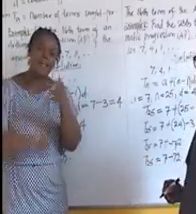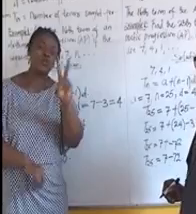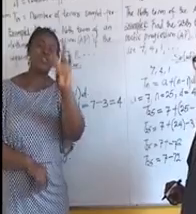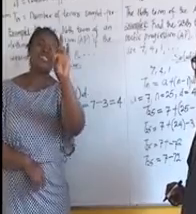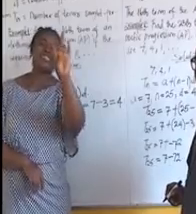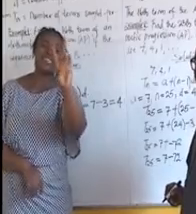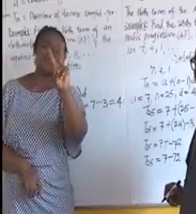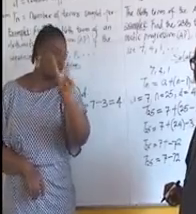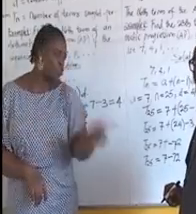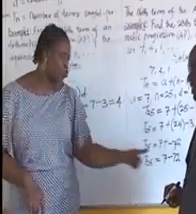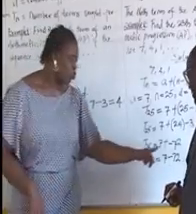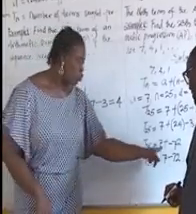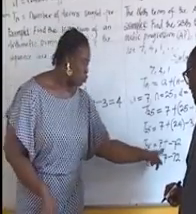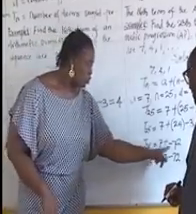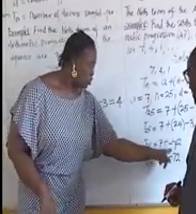72.